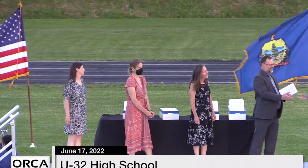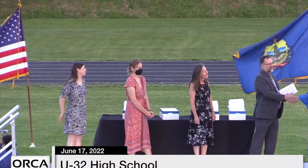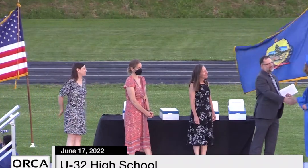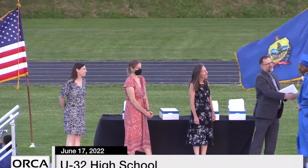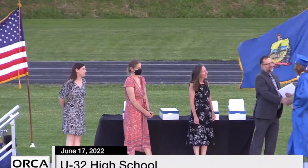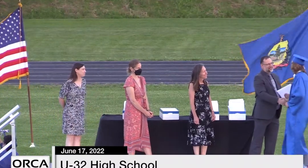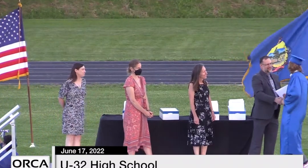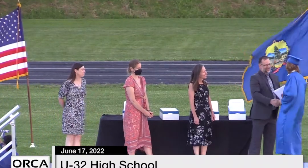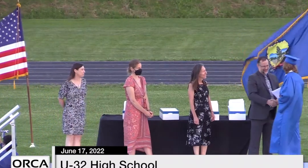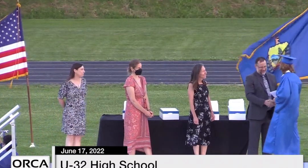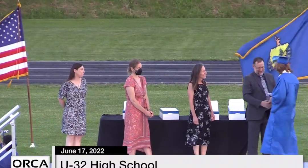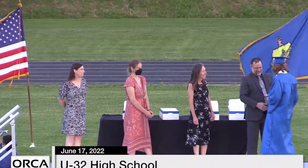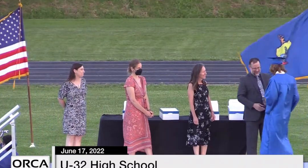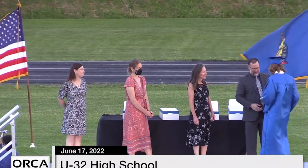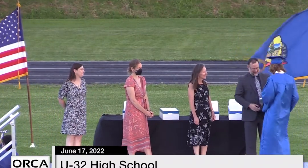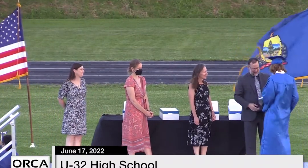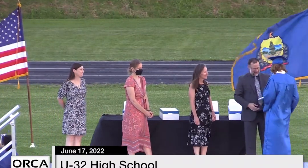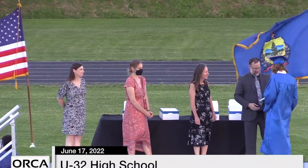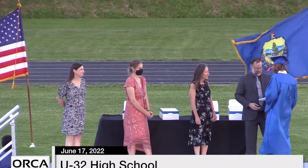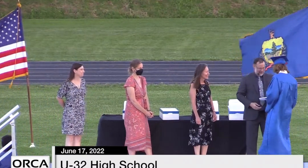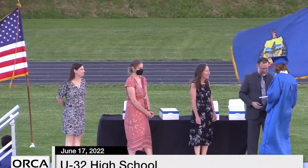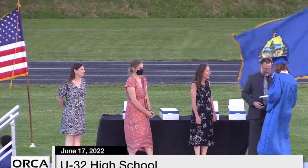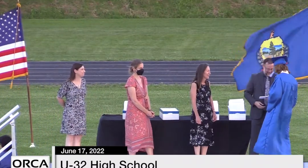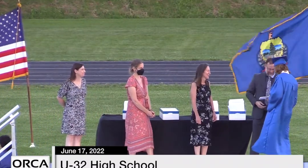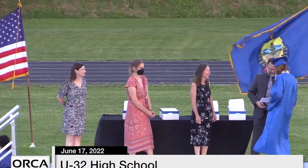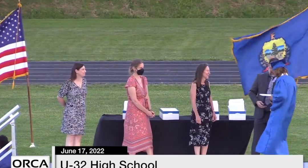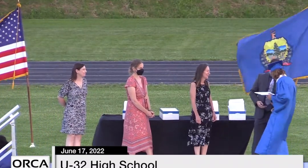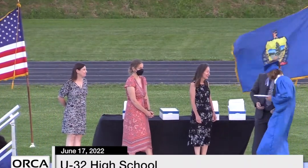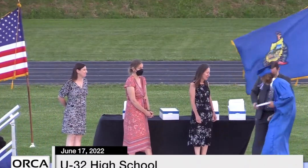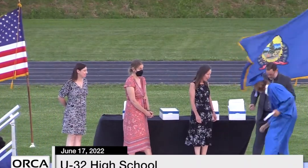Lowell J. Deberville.